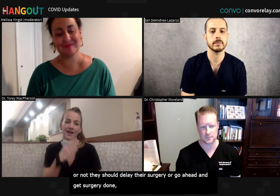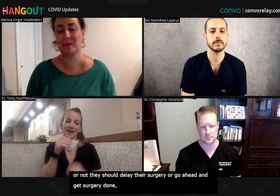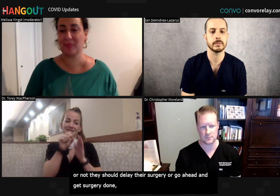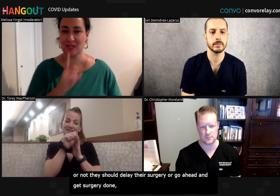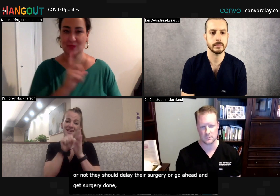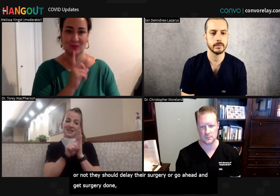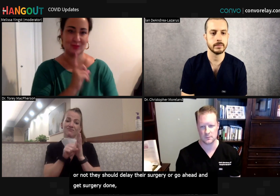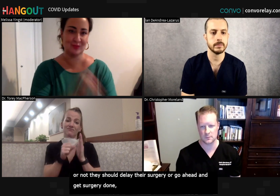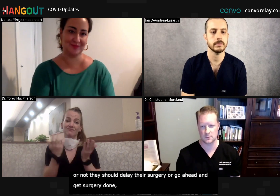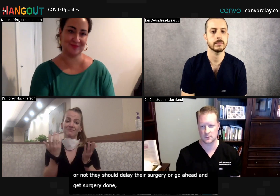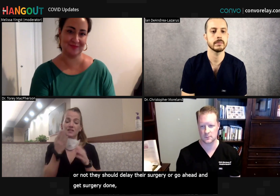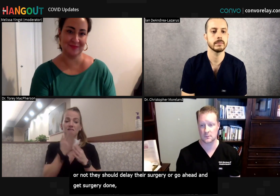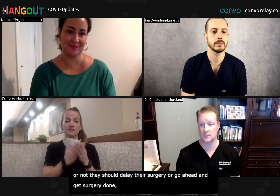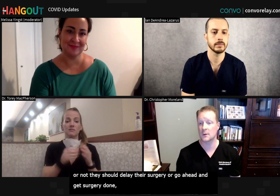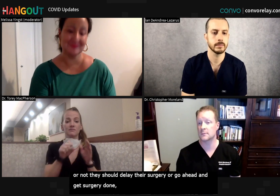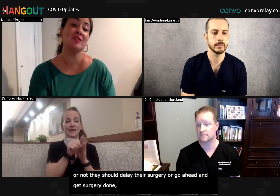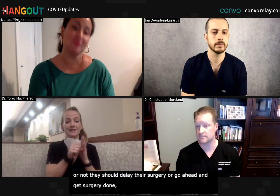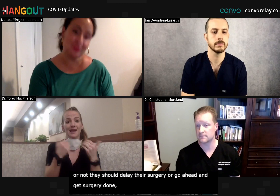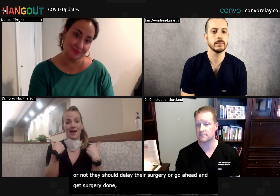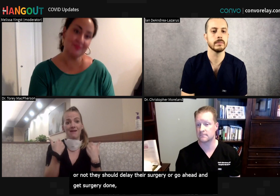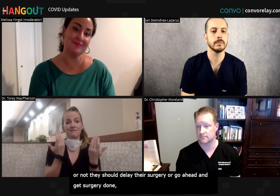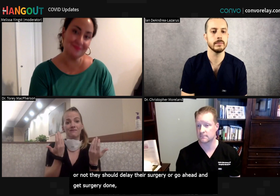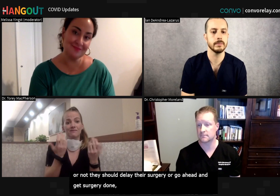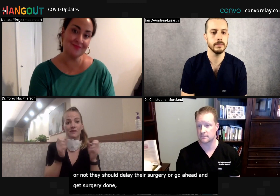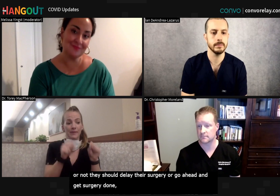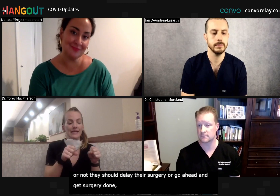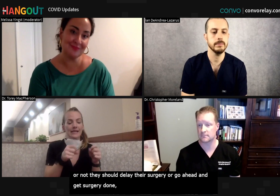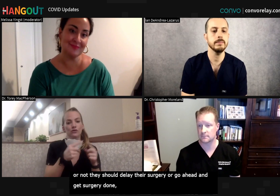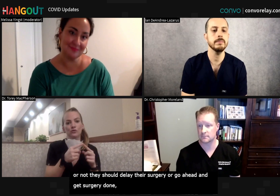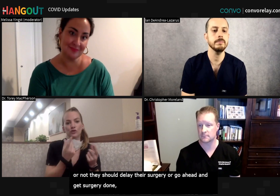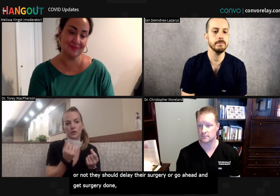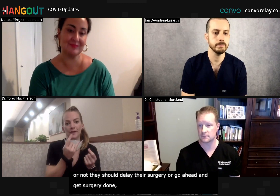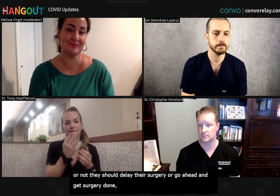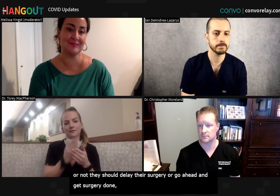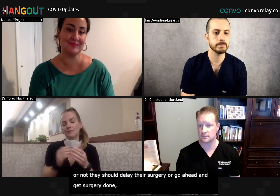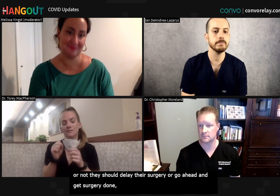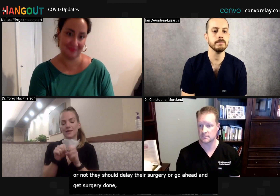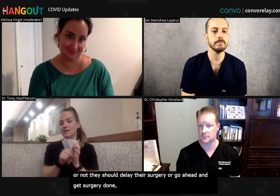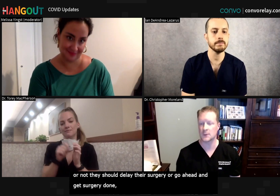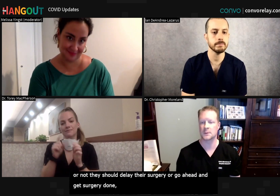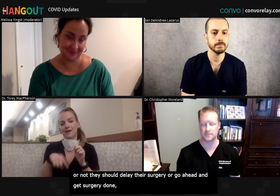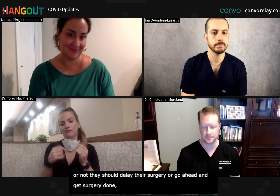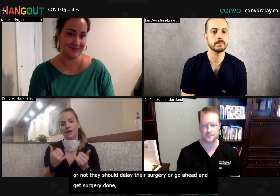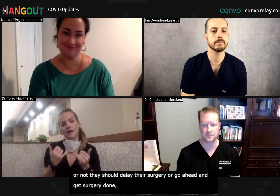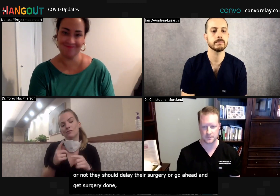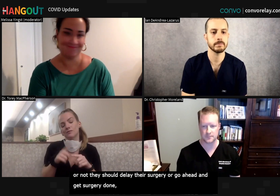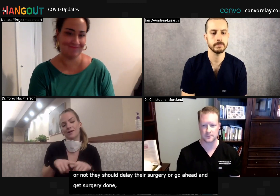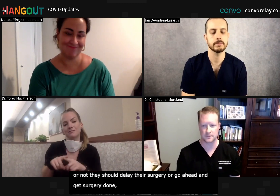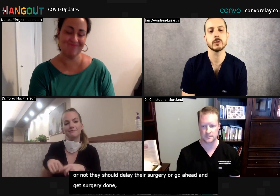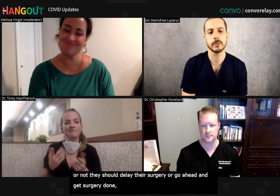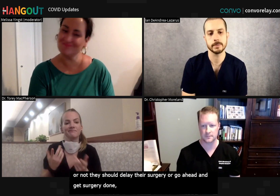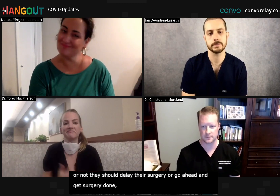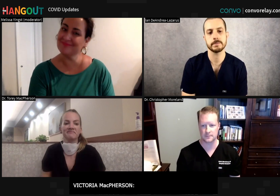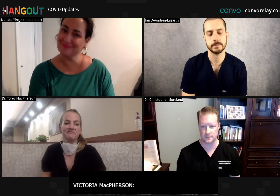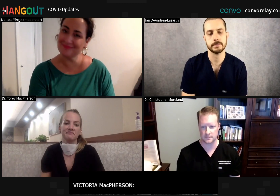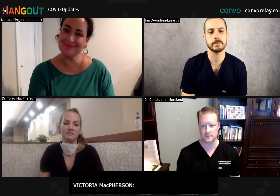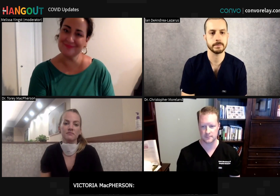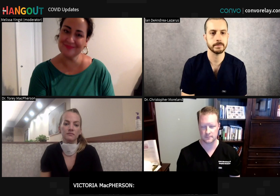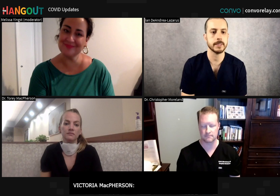person. That is very true. And some states have the ability to do these elective surgeries, and some do not